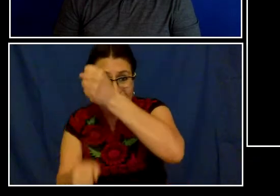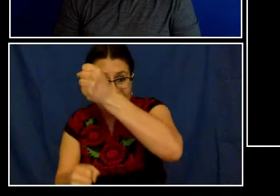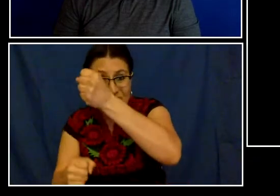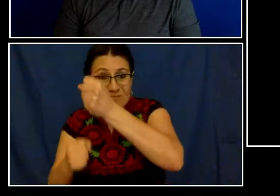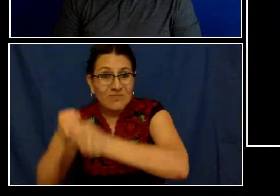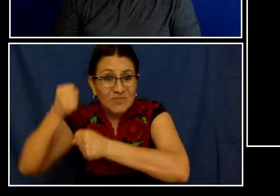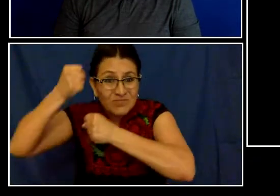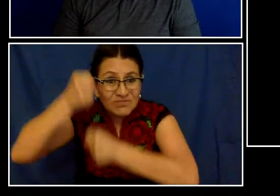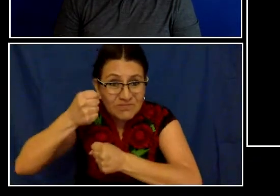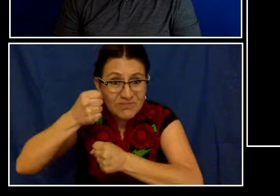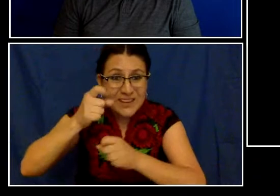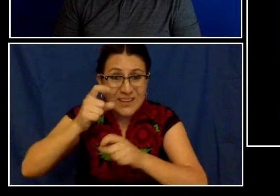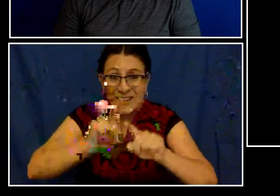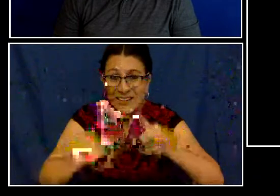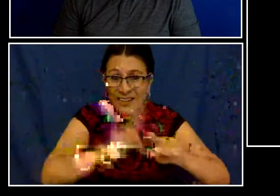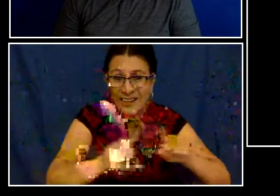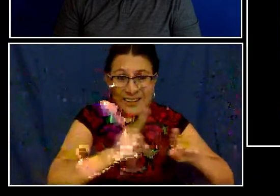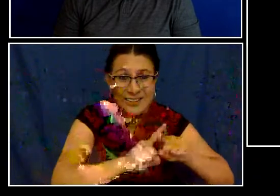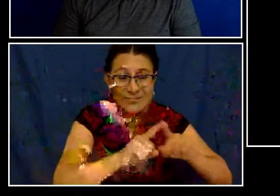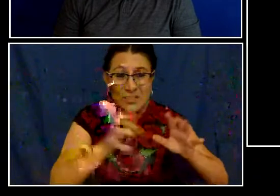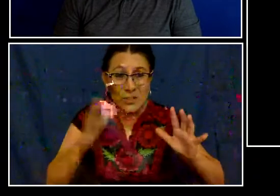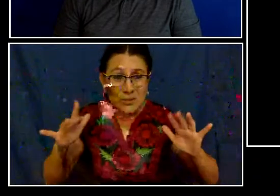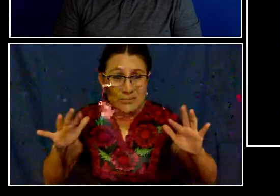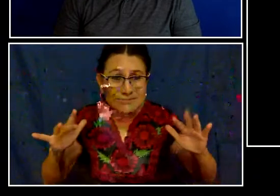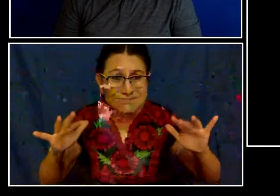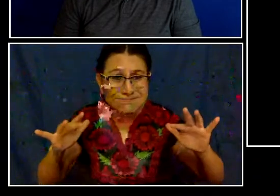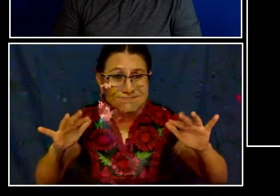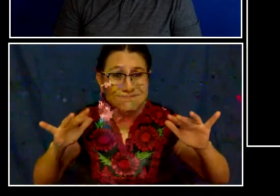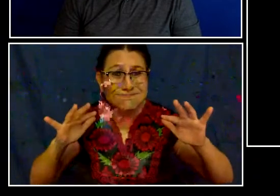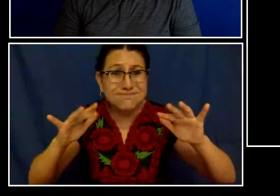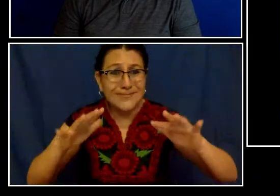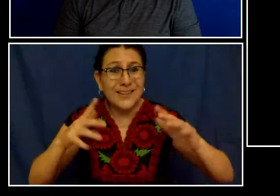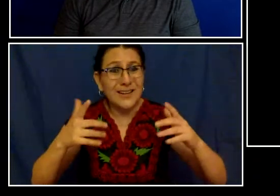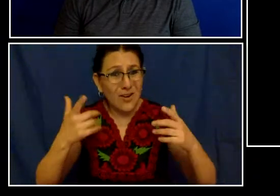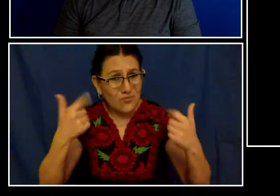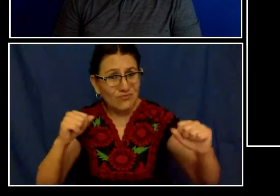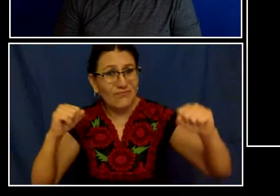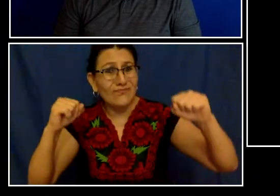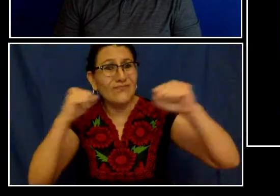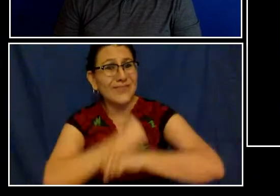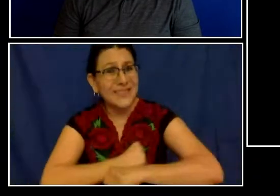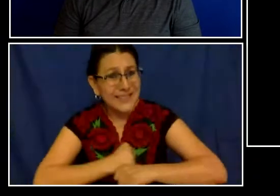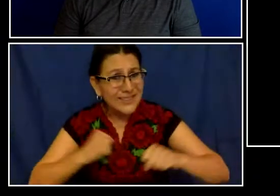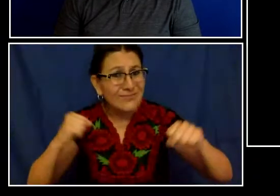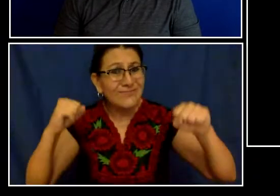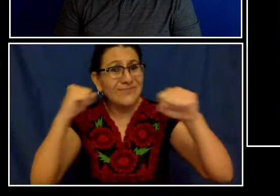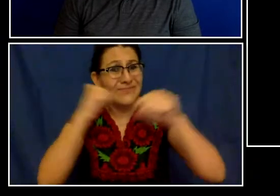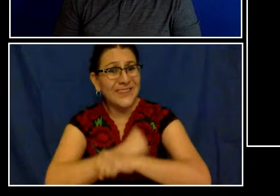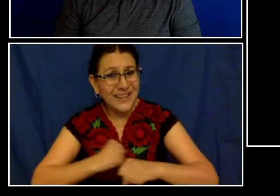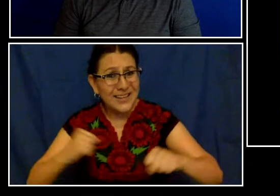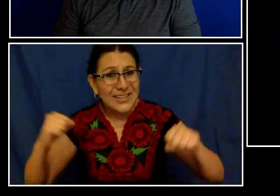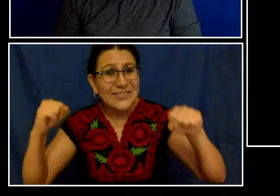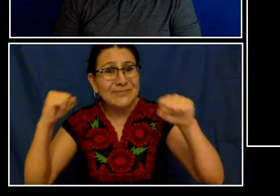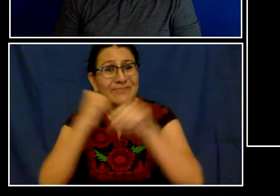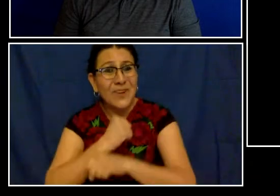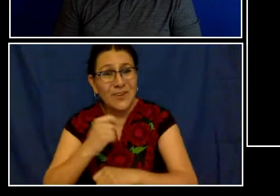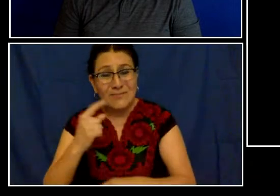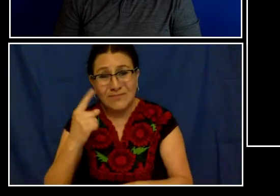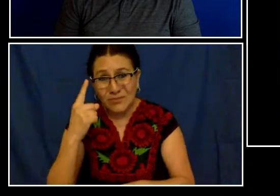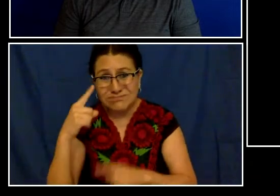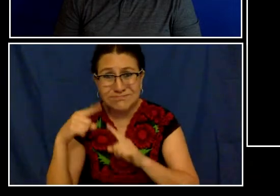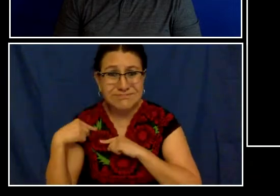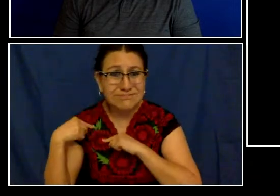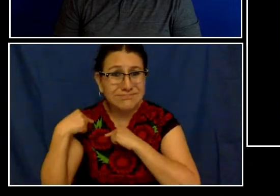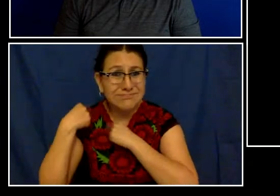farm, like, their pitchforks, their farming tools. They used those to go in and fight